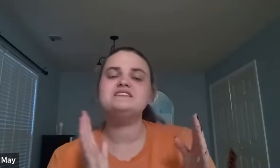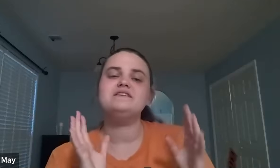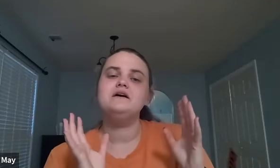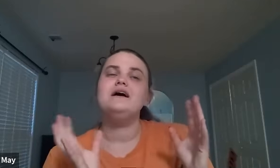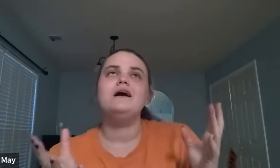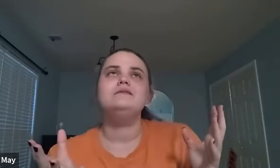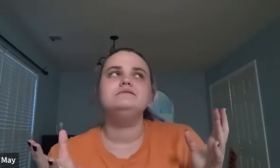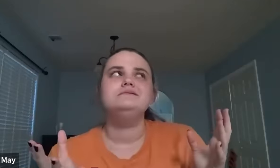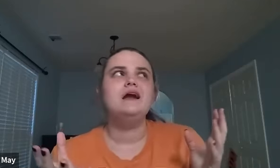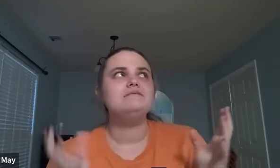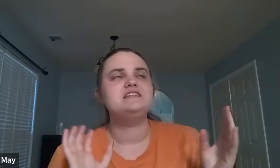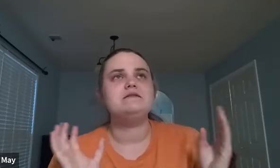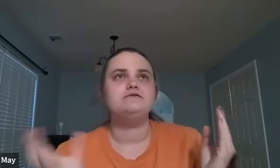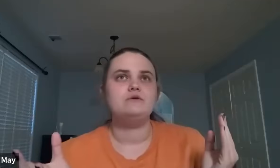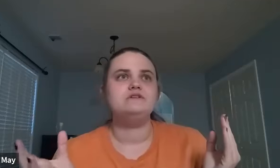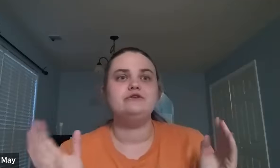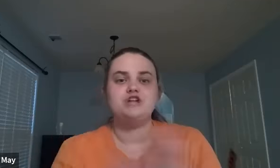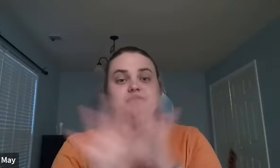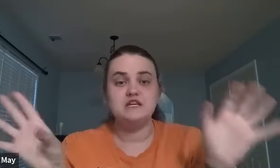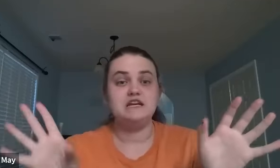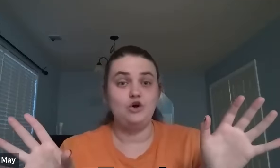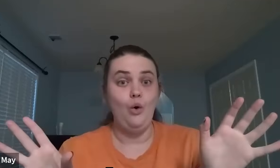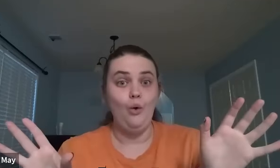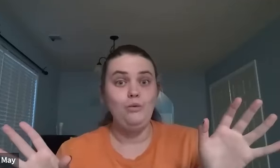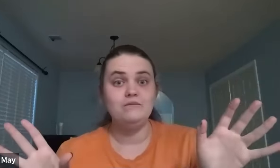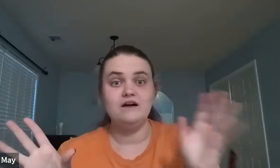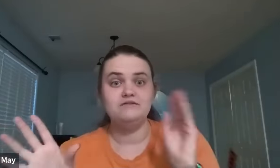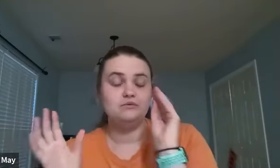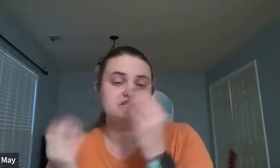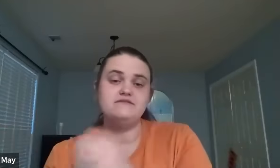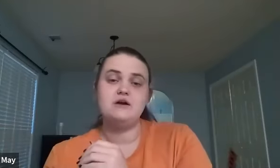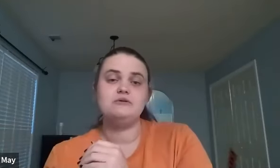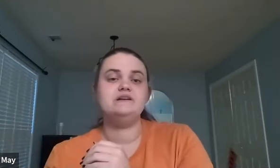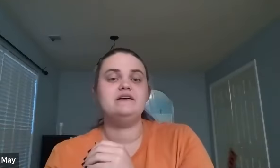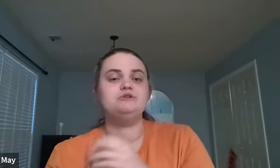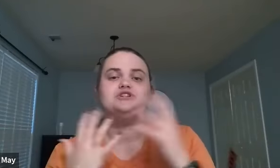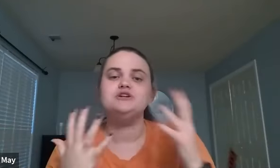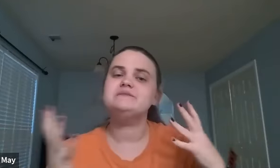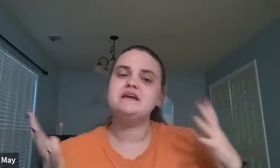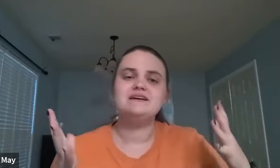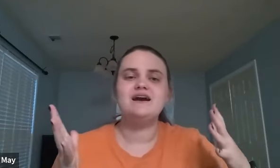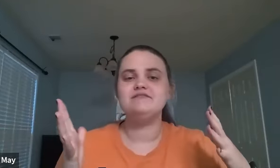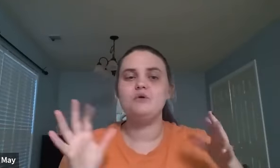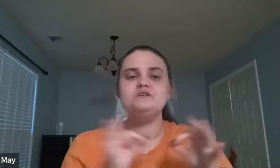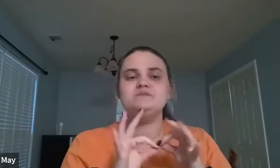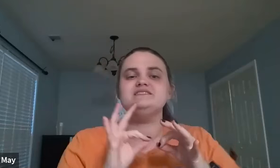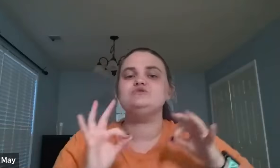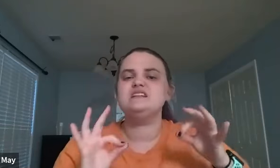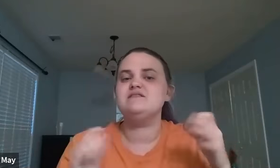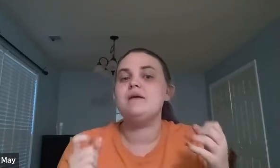like, not saying flowery language. I'm just saying as a whole of like, we'll say flowery language, to make it kind of almost makes those sentences a lot